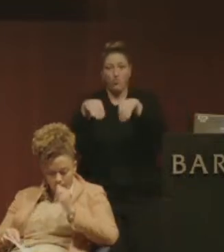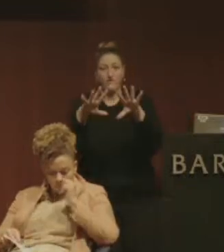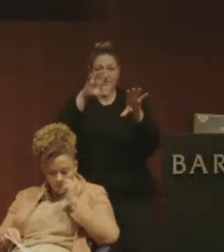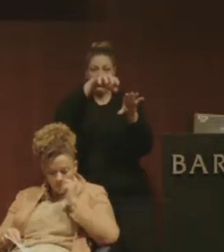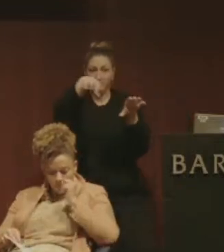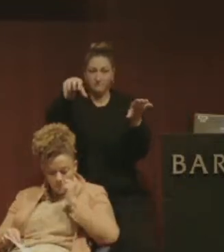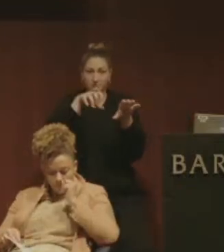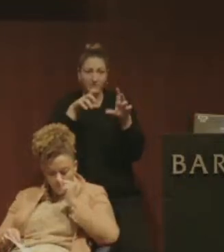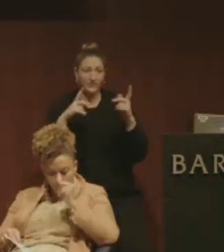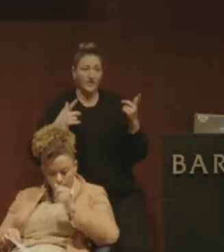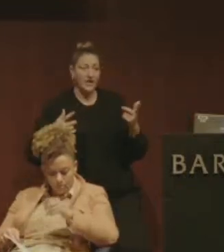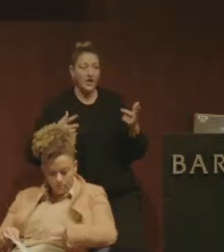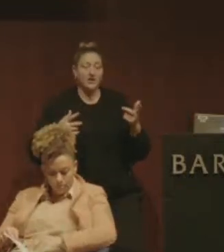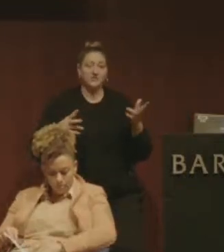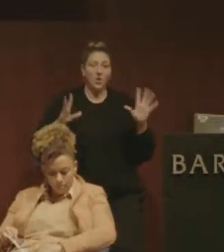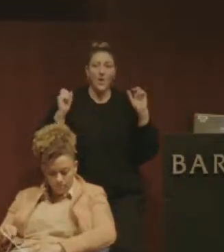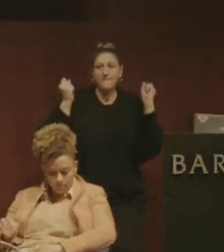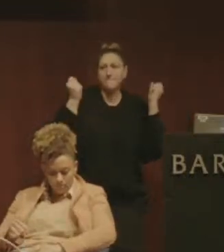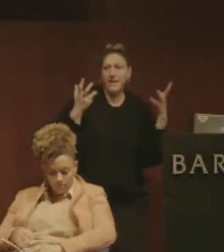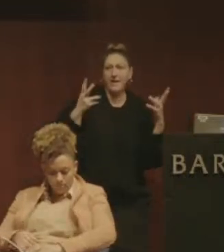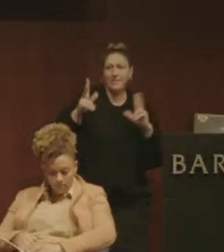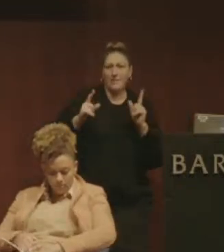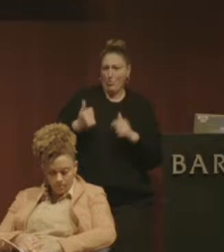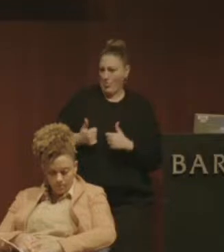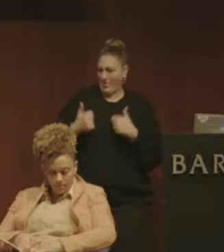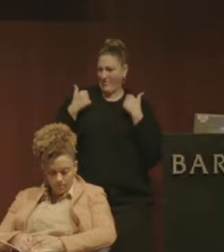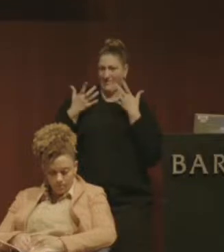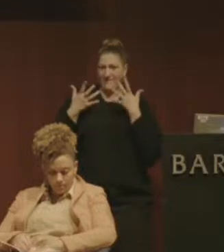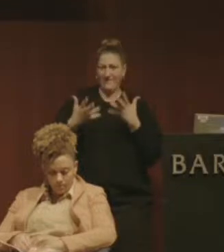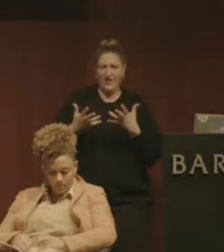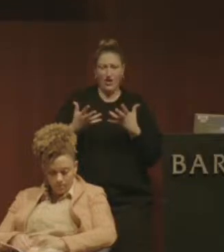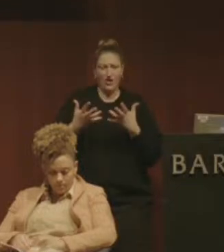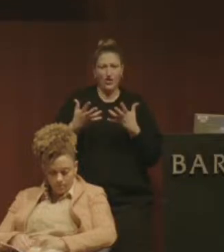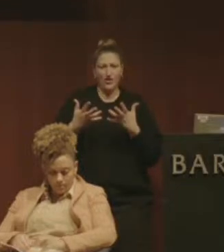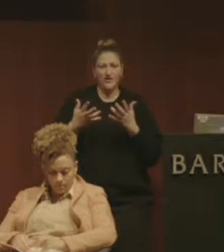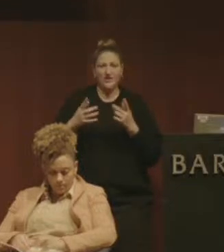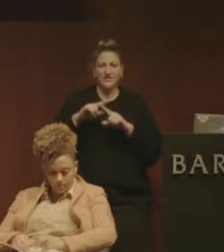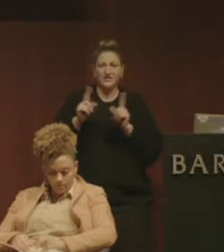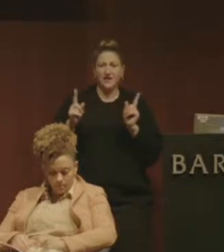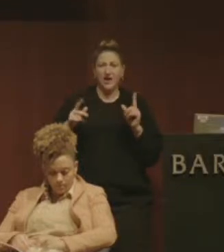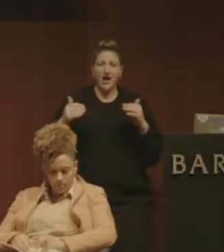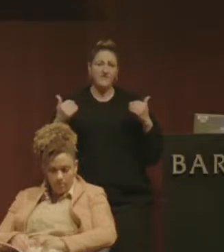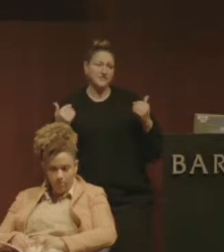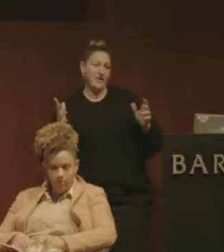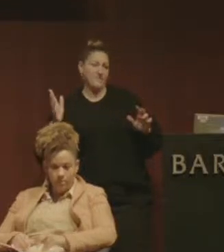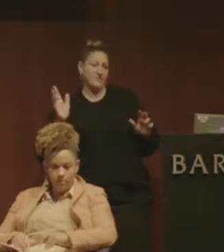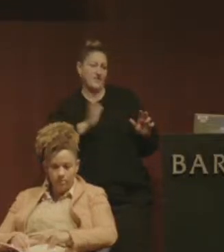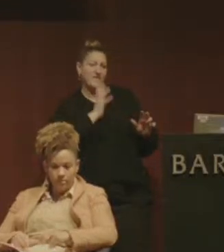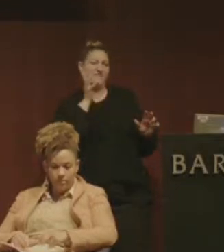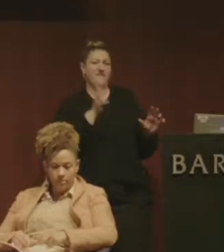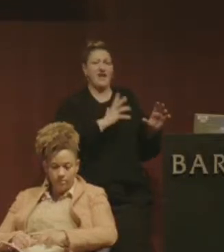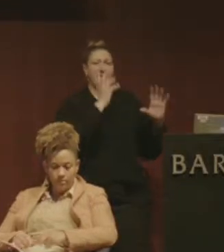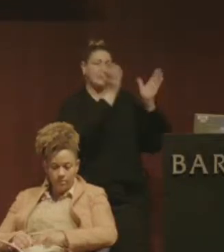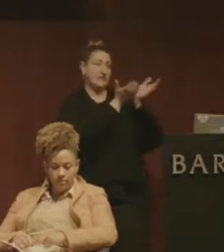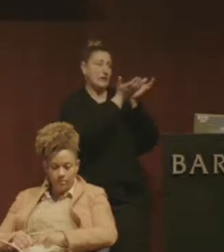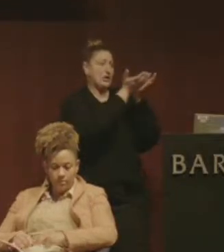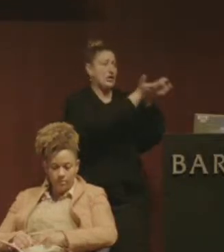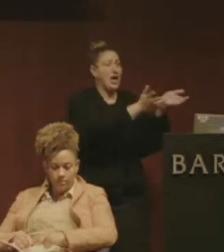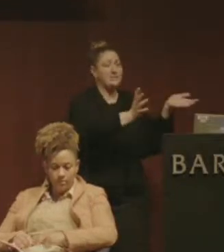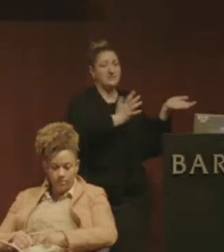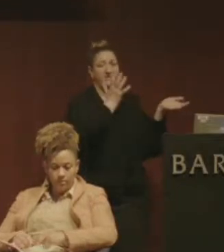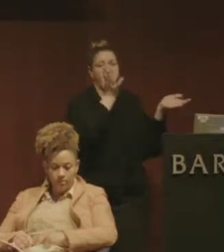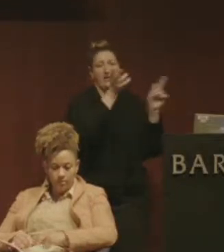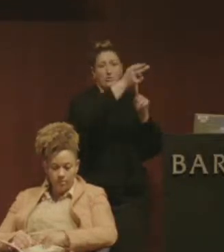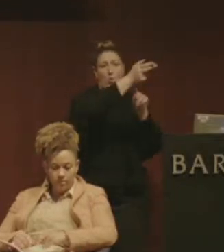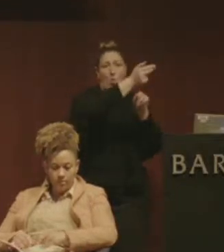past did not seem like distant memories, and completely surrounded by yacht clubs and luxury residences and hotels,